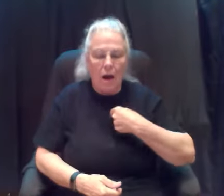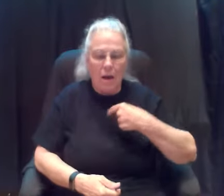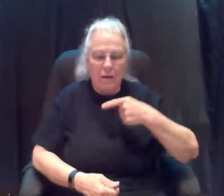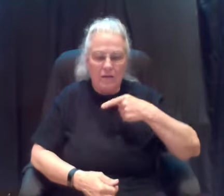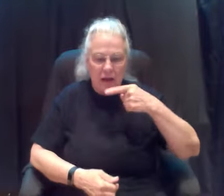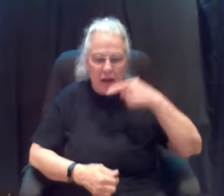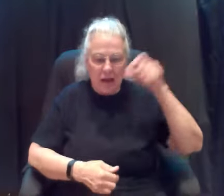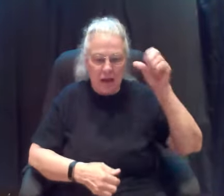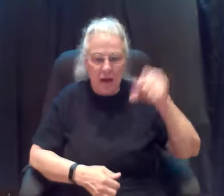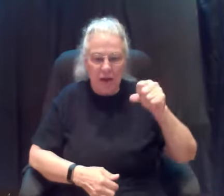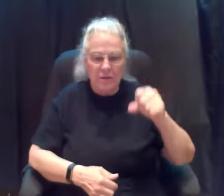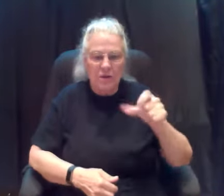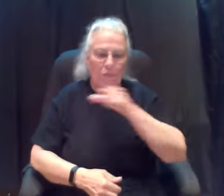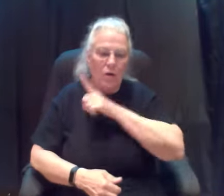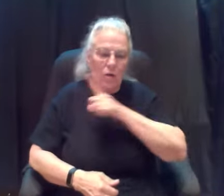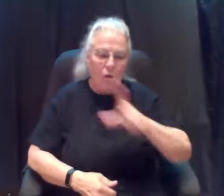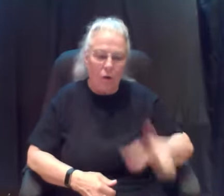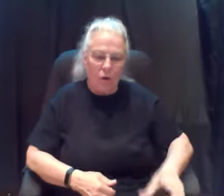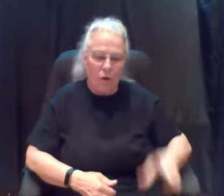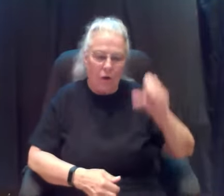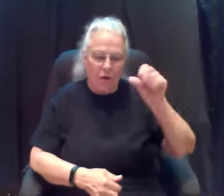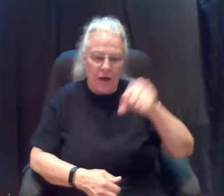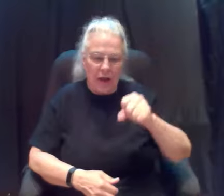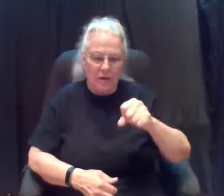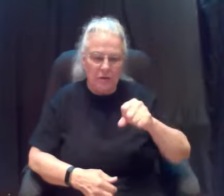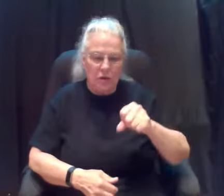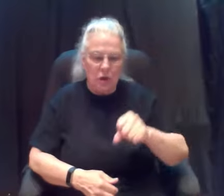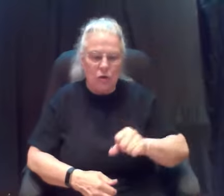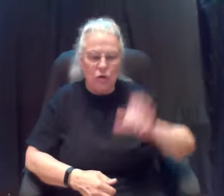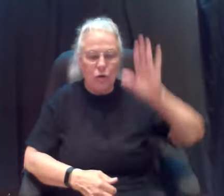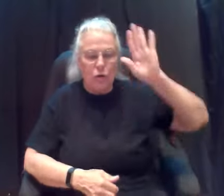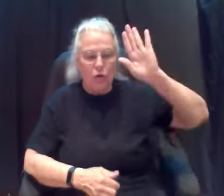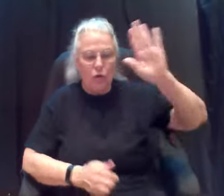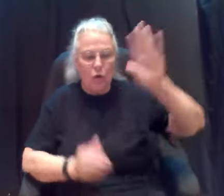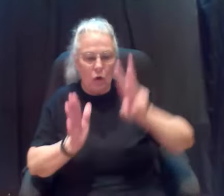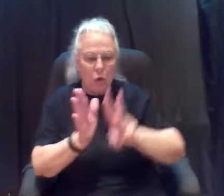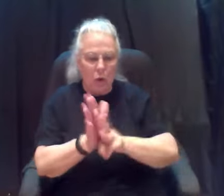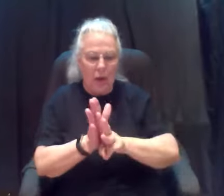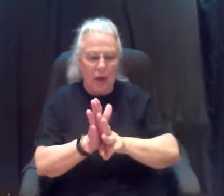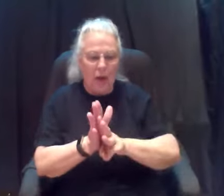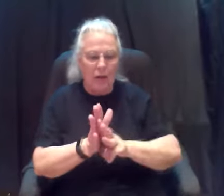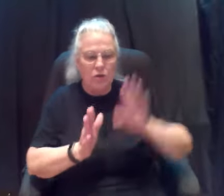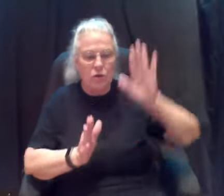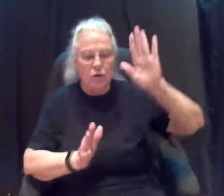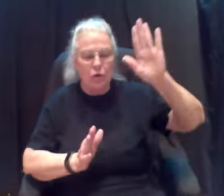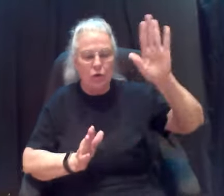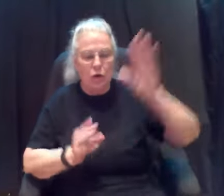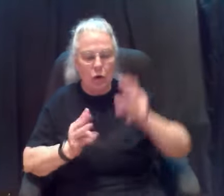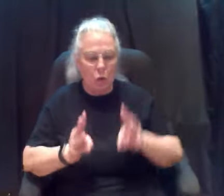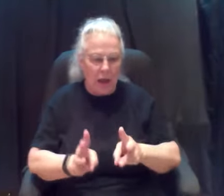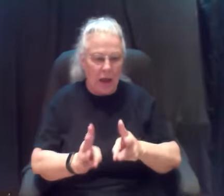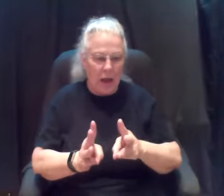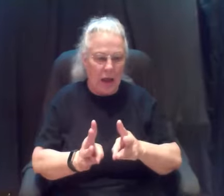I'll say yes, Lord, yes, to your will and to your